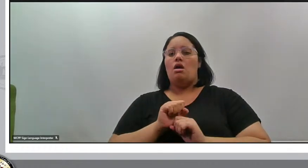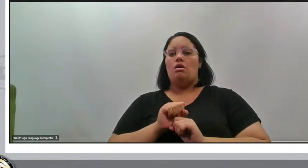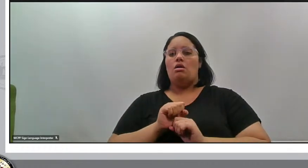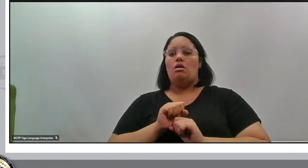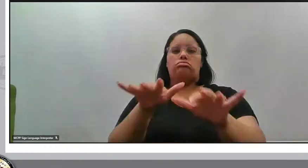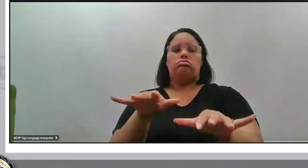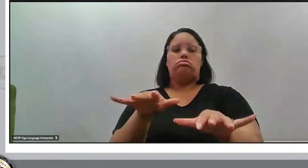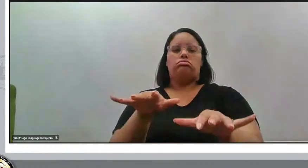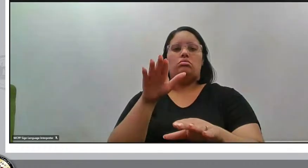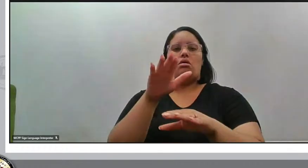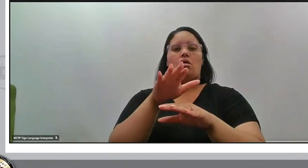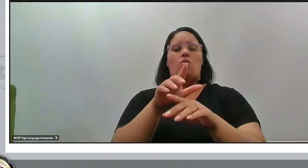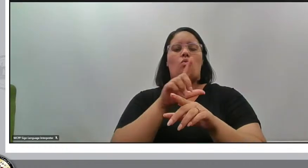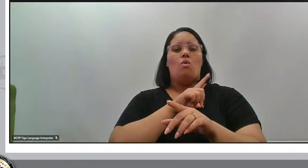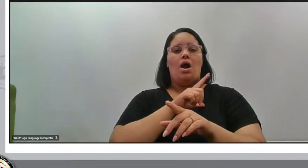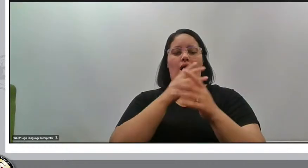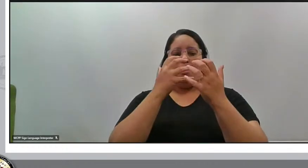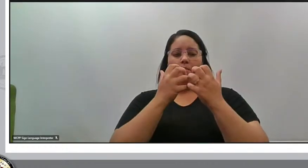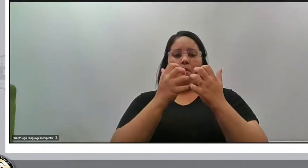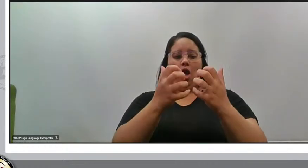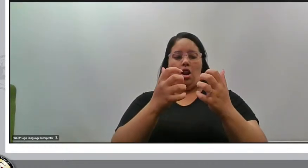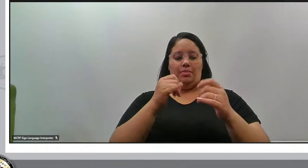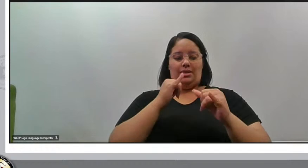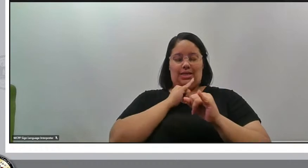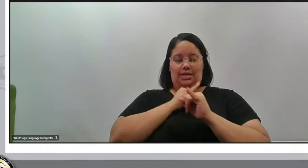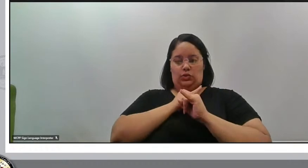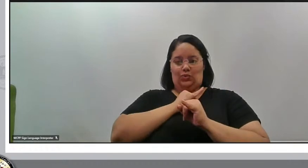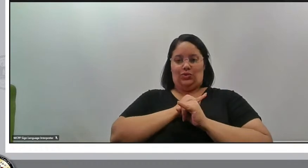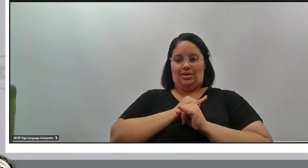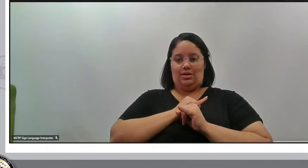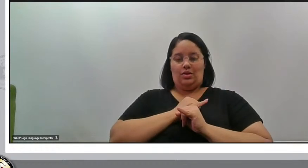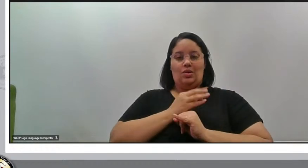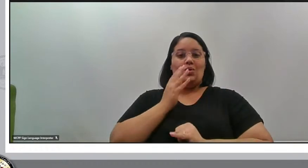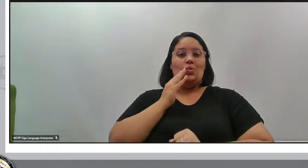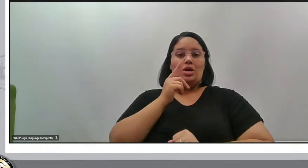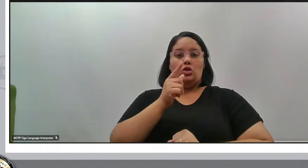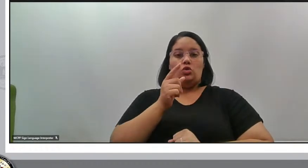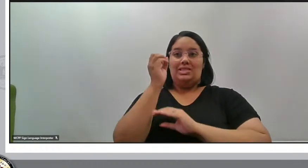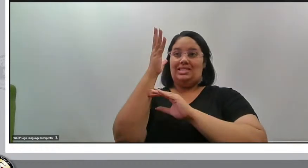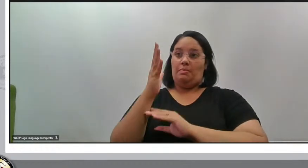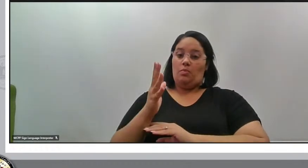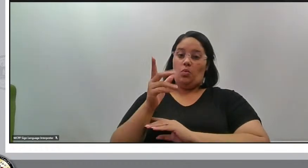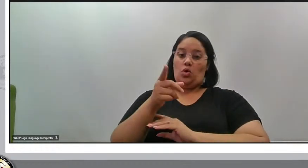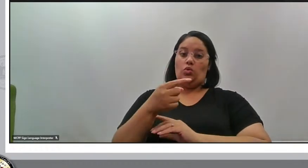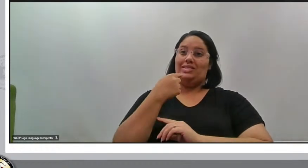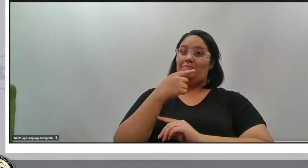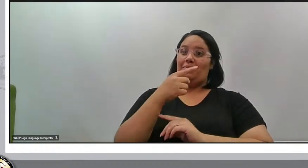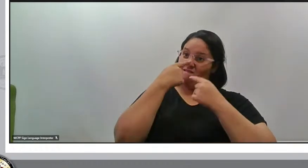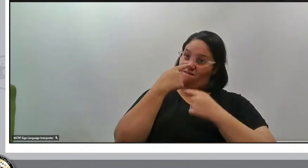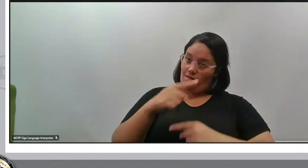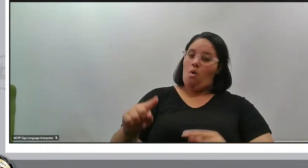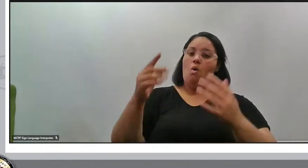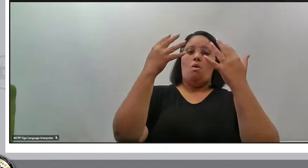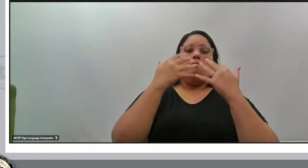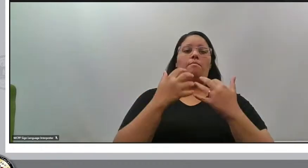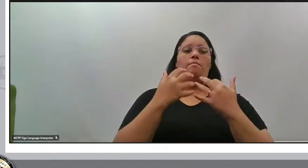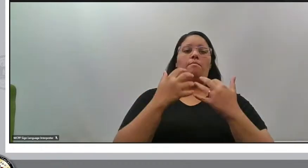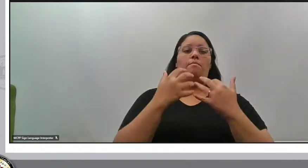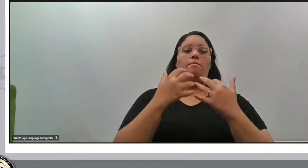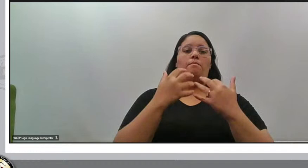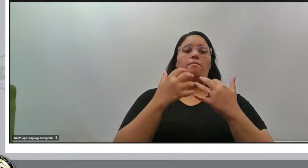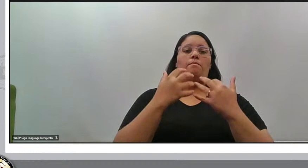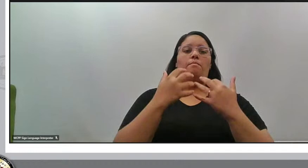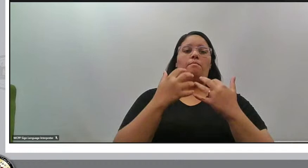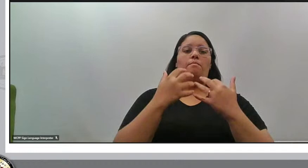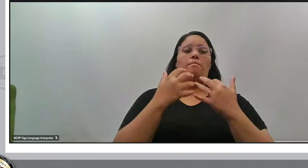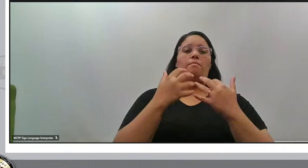terms of Parliament as an institution? Because once you speak for Parliament, you speak as an institution.